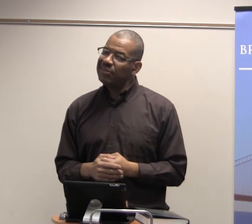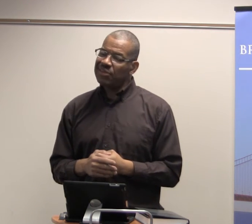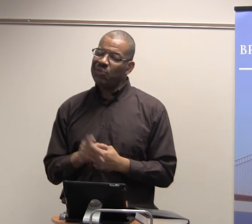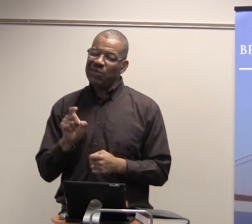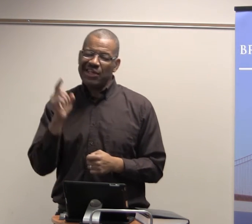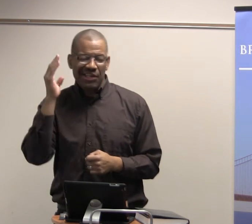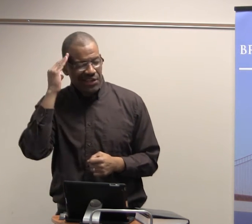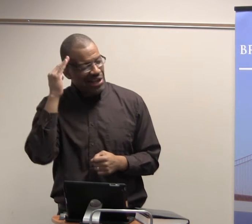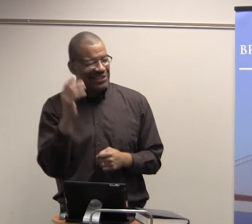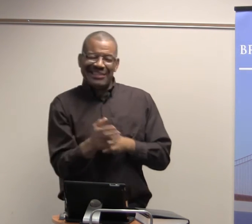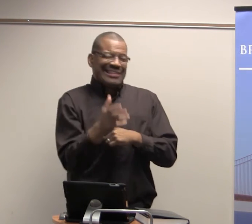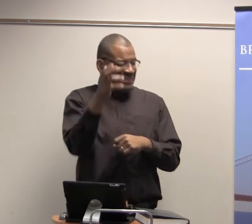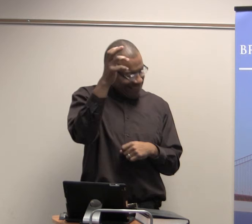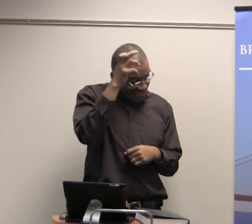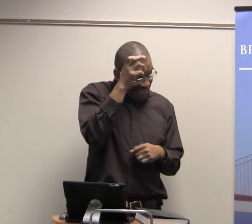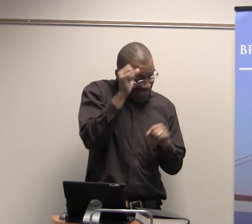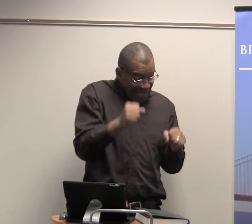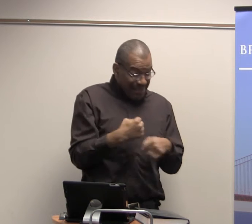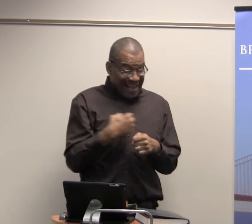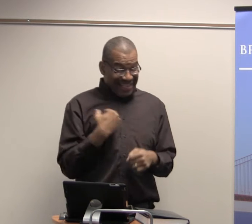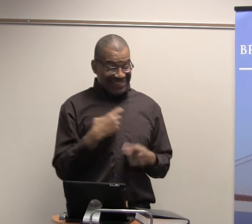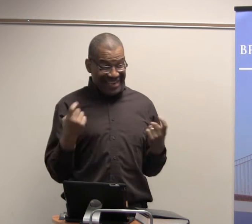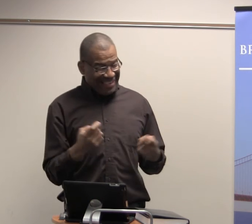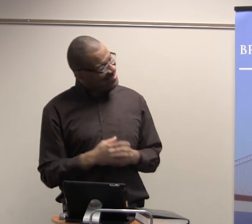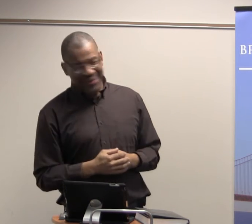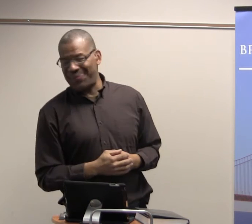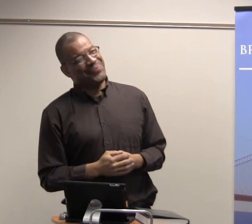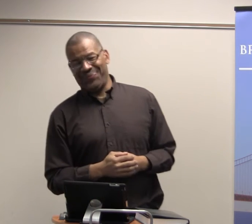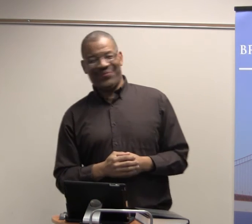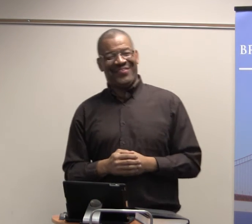So you need to know, sin can't make us sin? No.